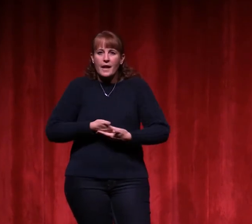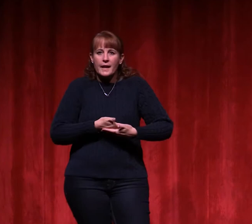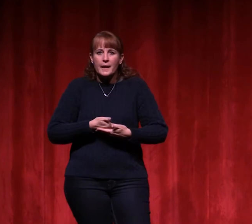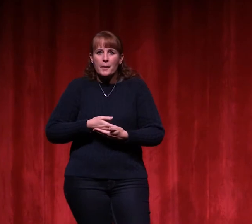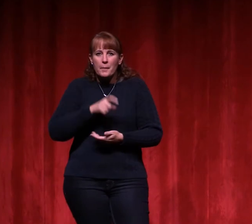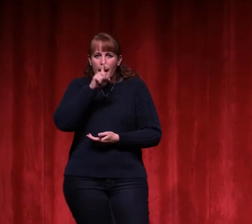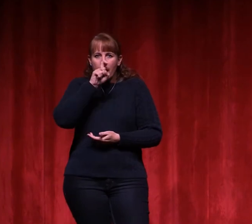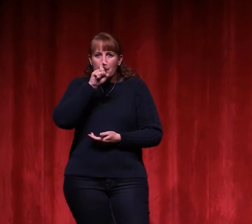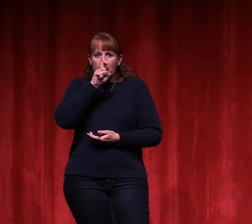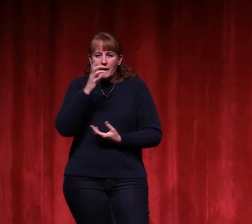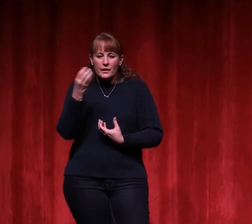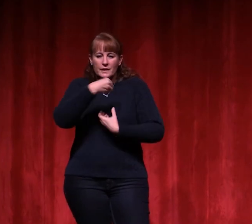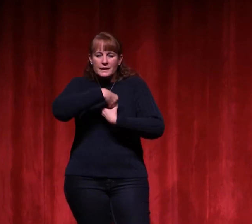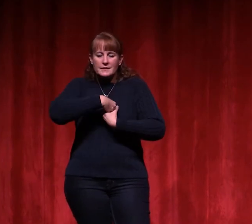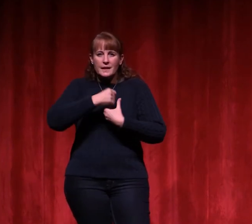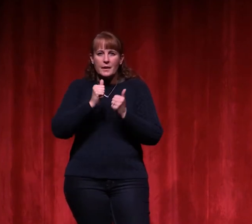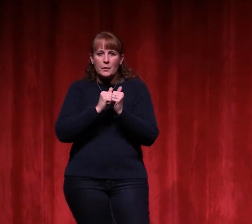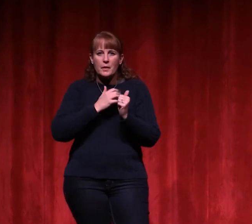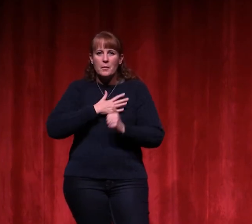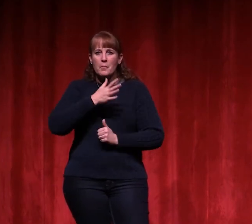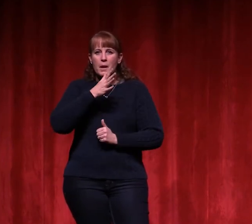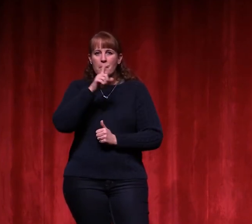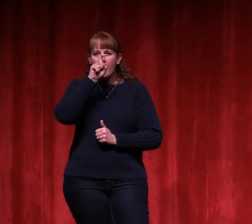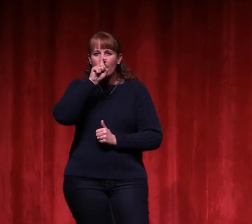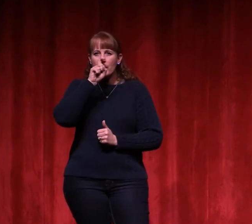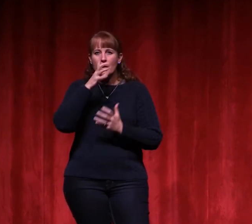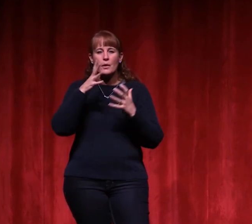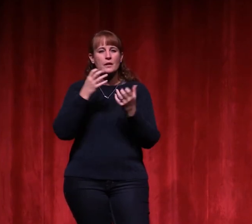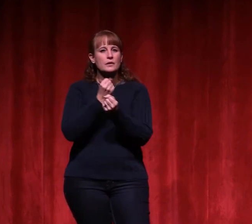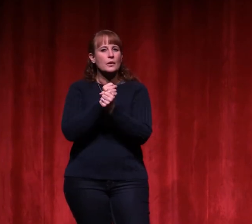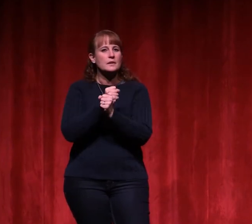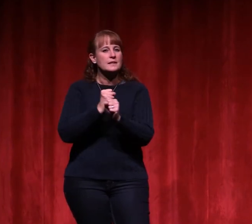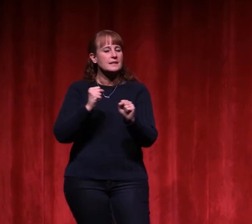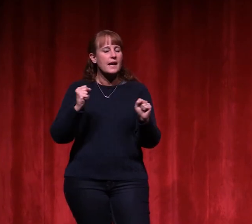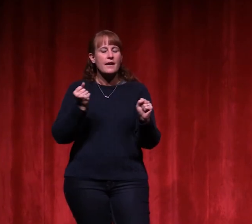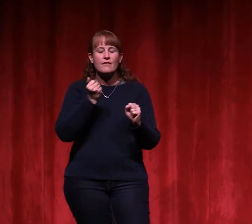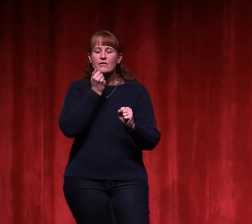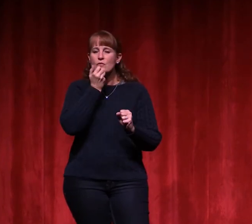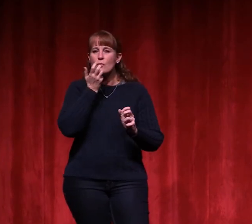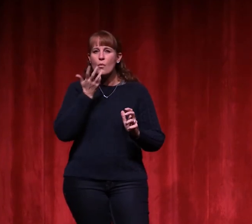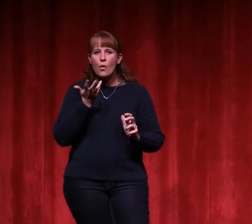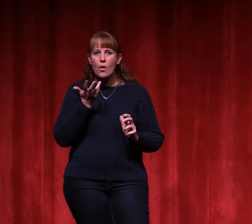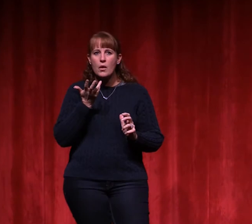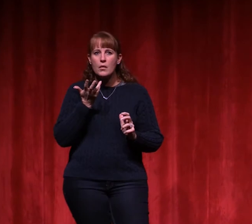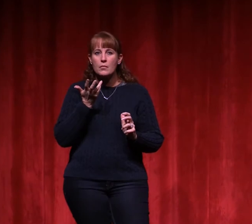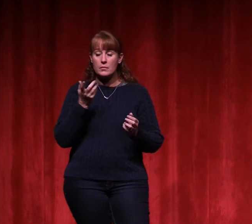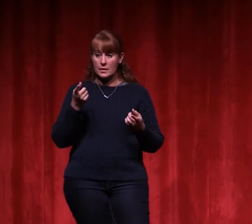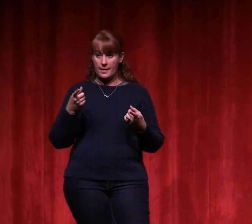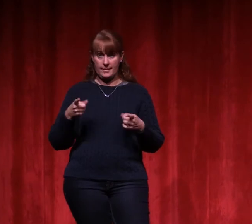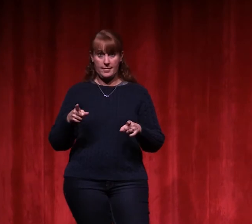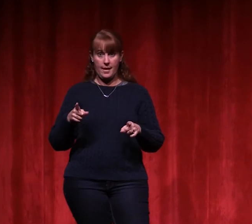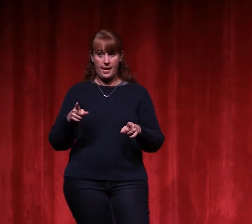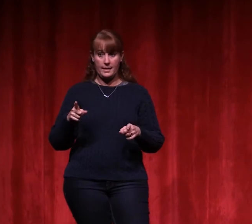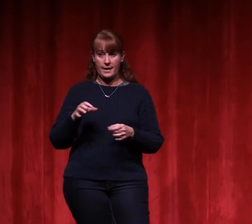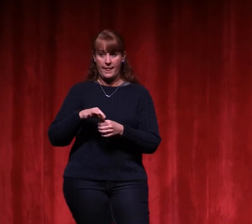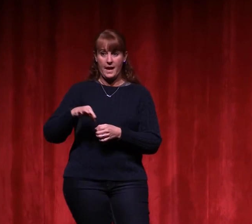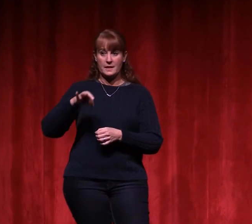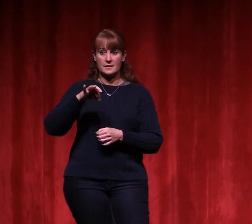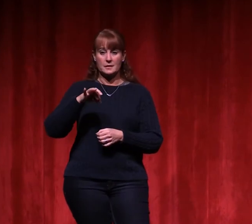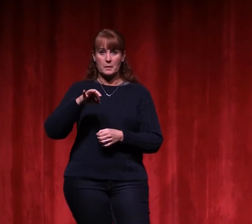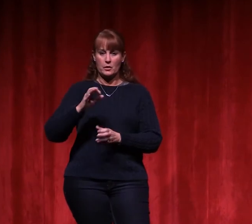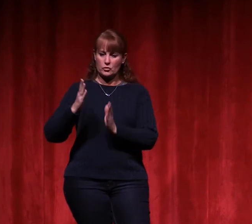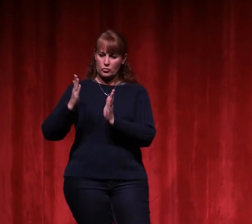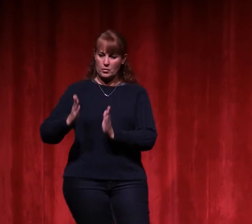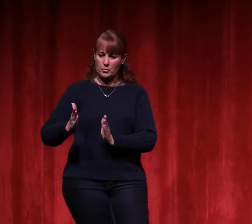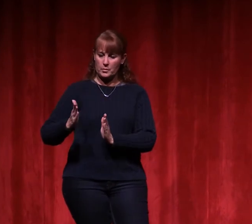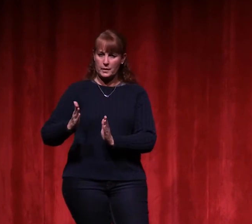eagle tucked in the breast of my mother eagle, so safe and warm. And then the spiritual being very